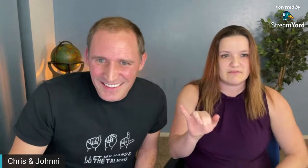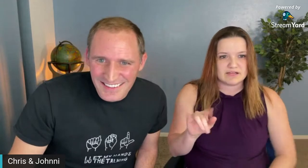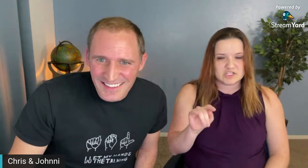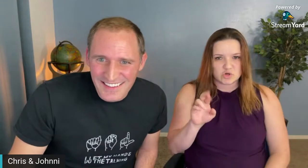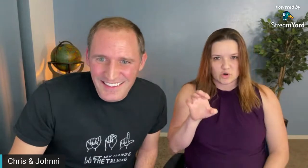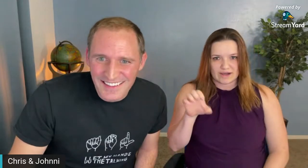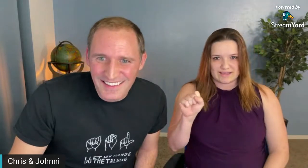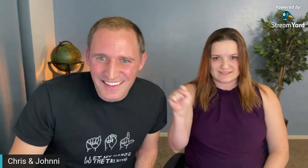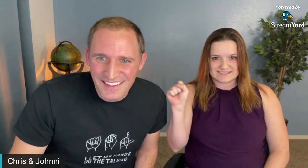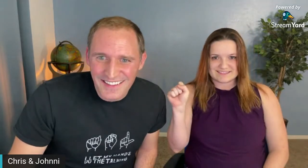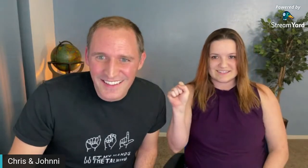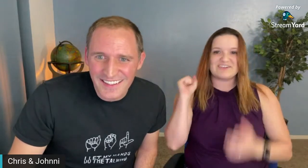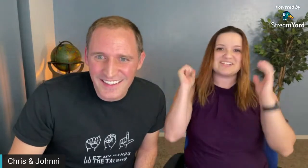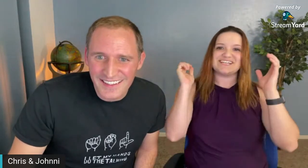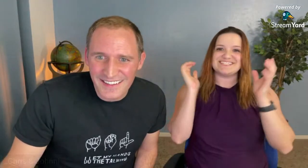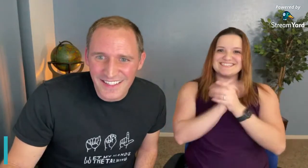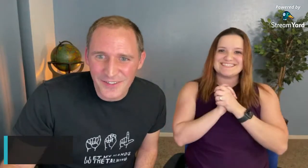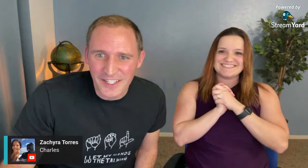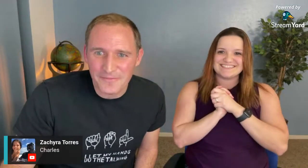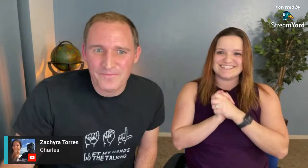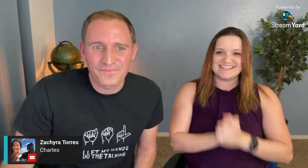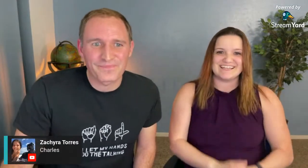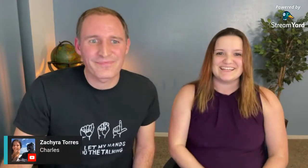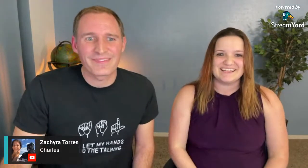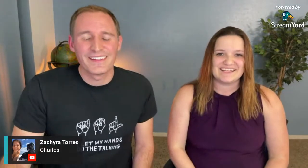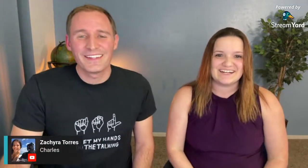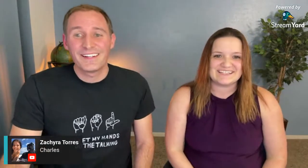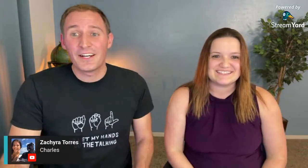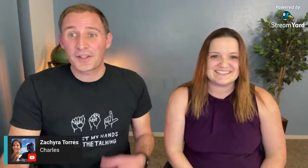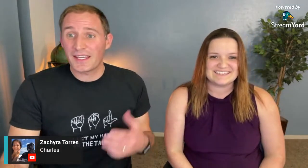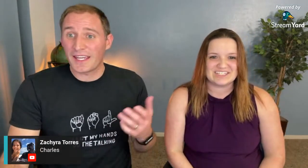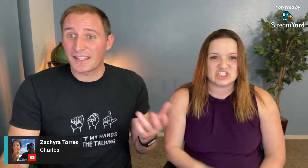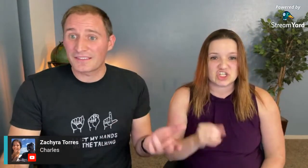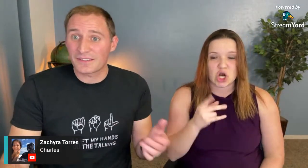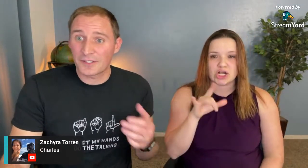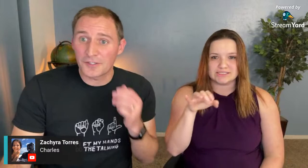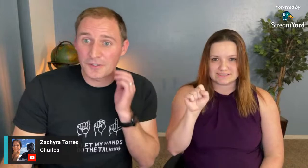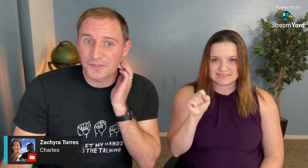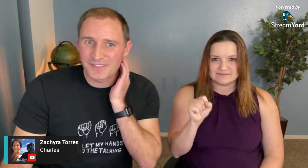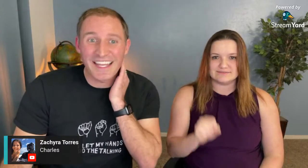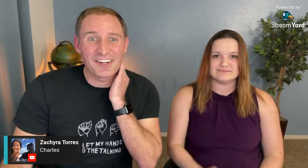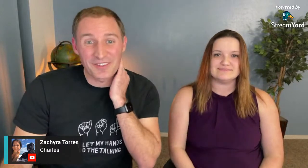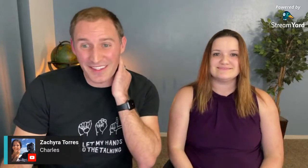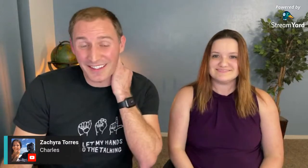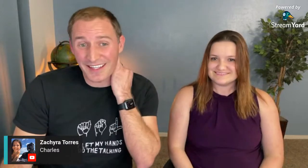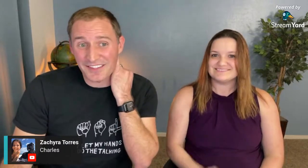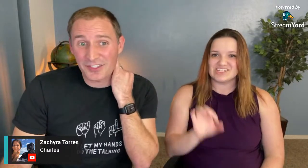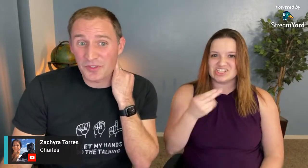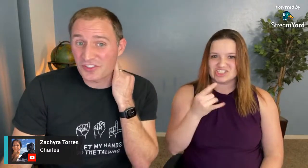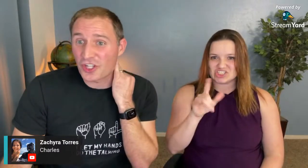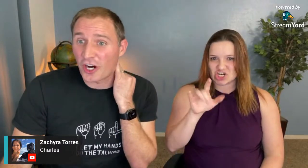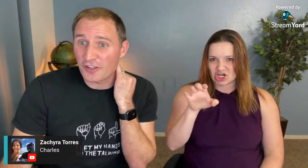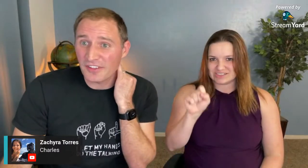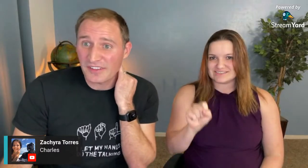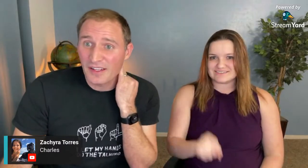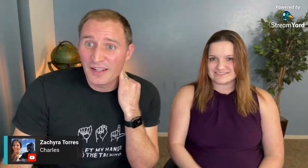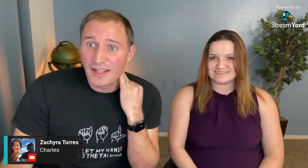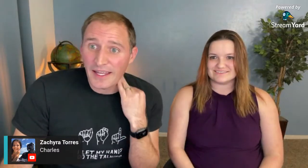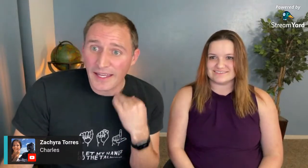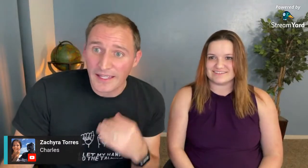Zakira Torres. Congratulations. There we go. There it is. Okay, and Charles. So yeah, the answer was Charles.